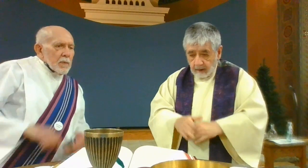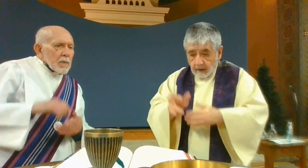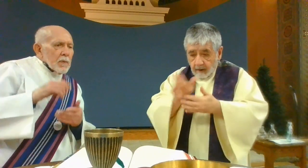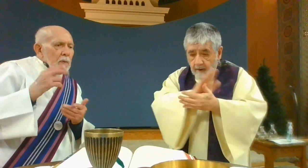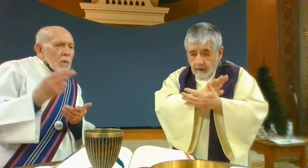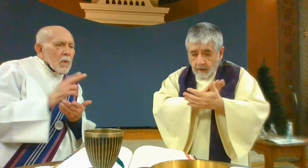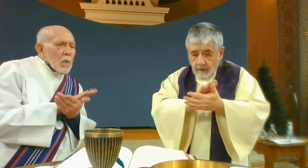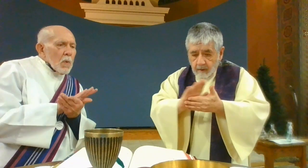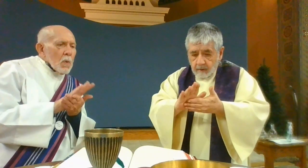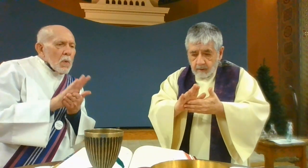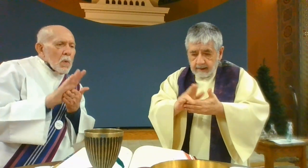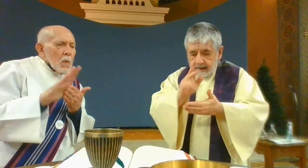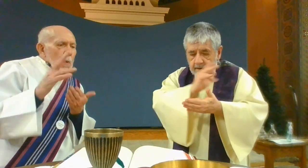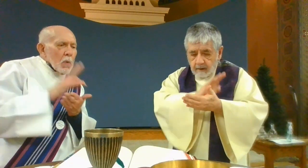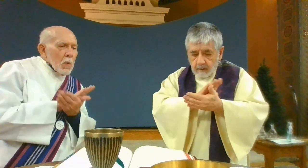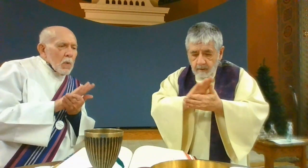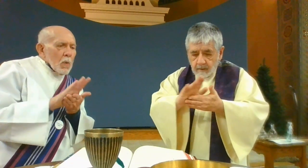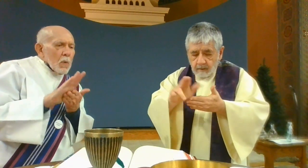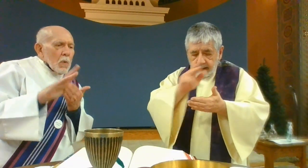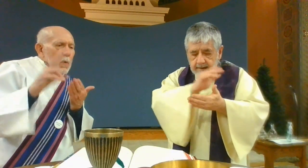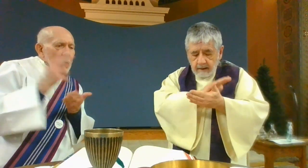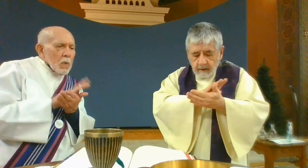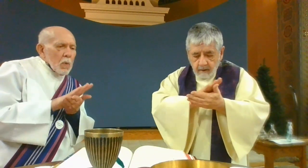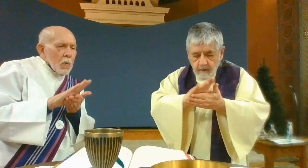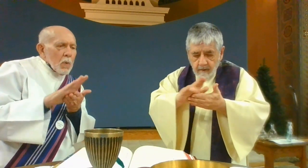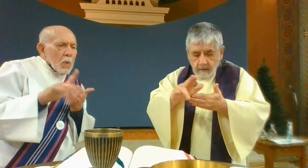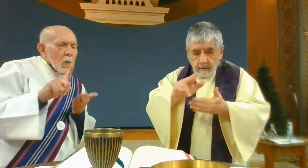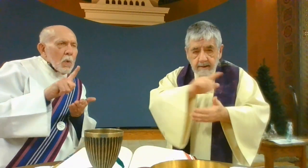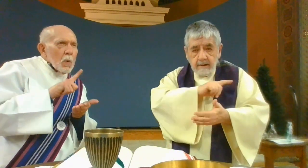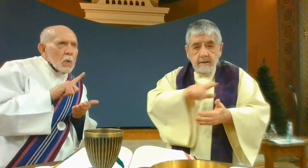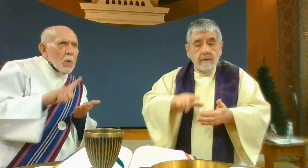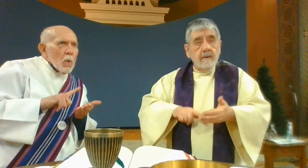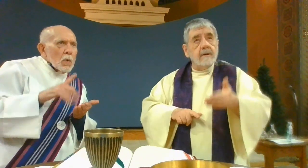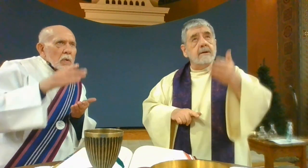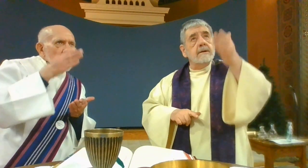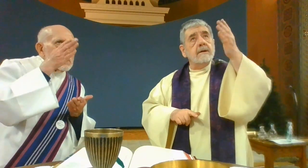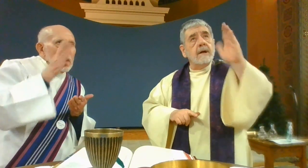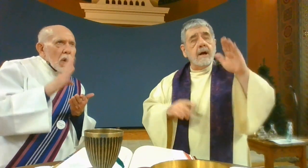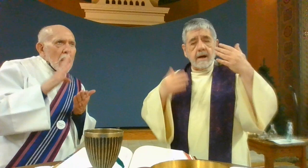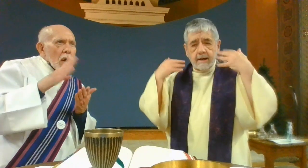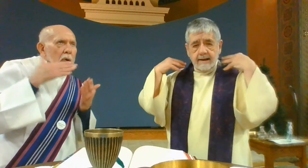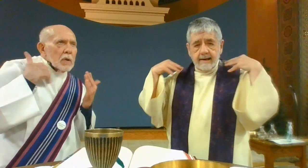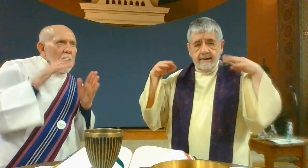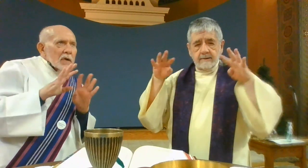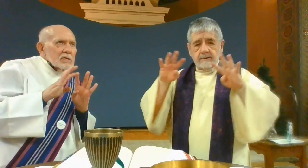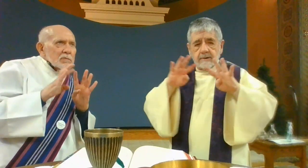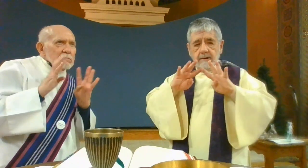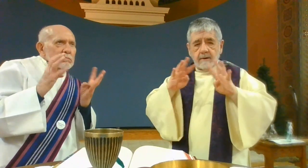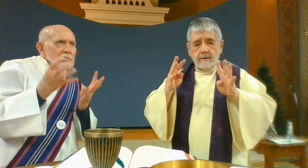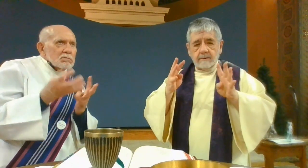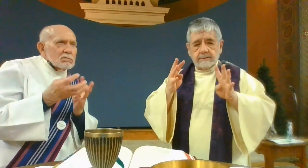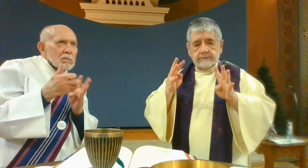end we acclaim, Holy, Holy, Holy Lord, God of hosts.